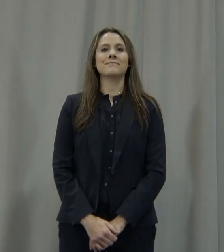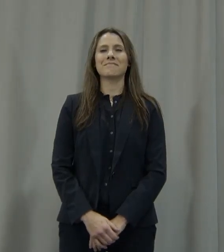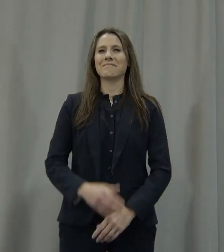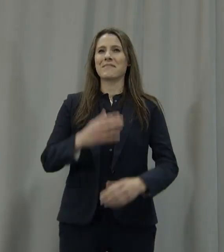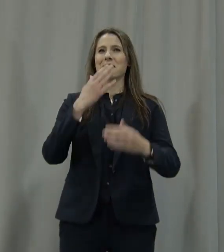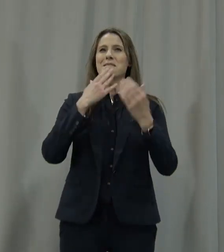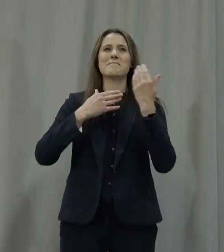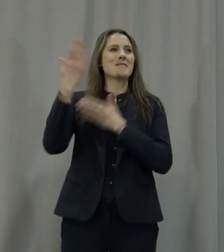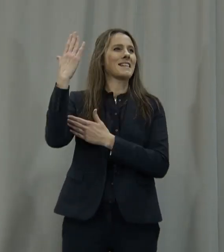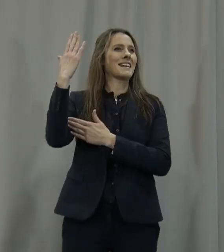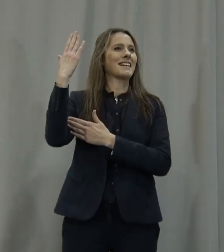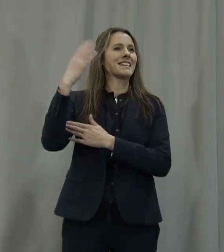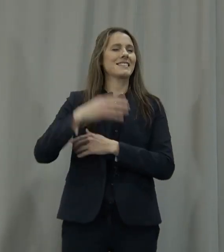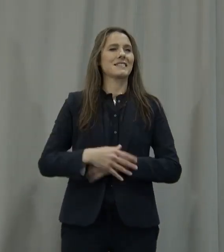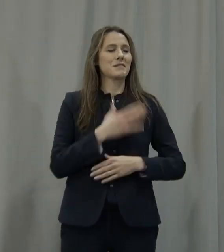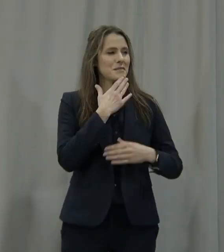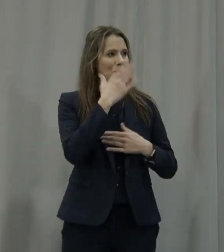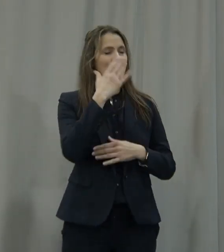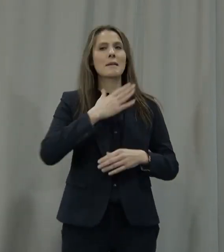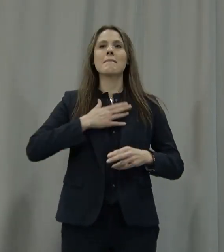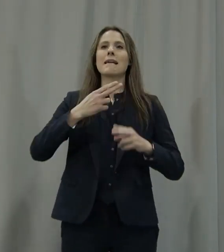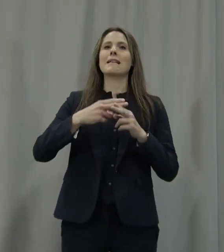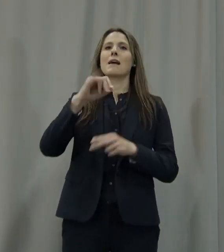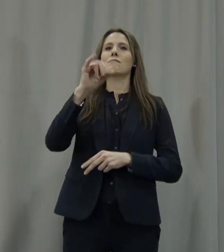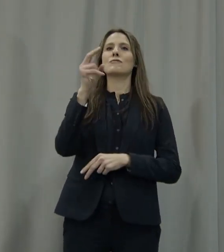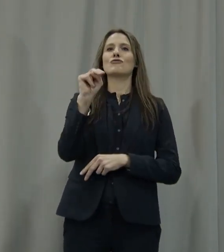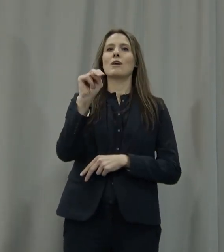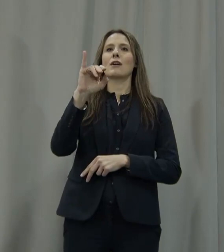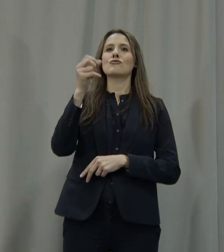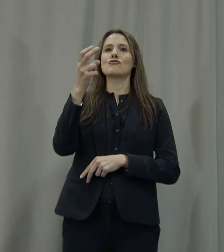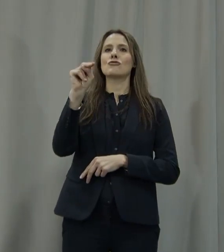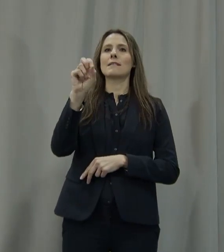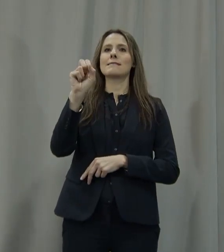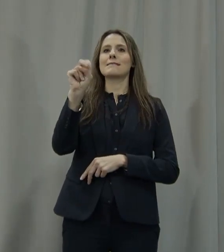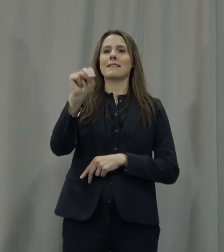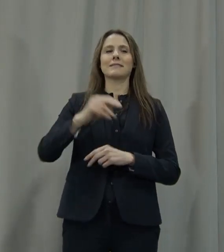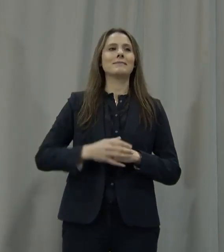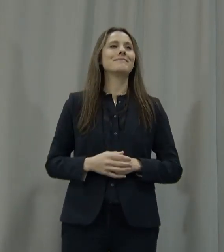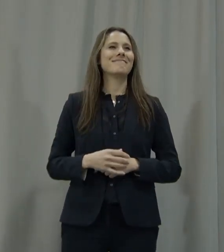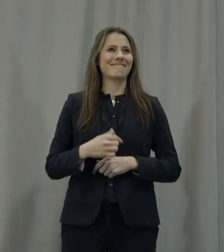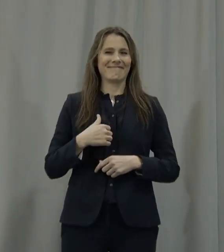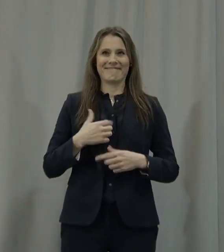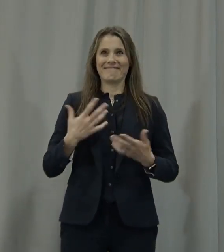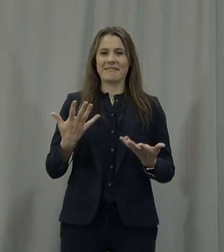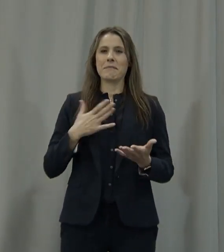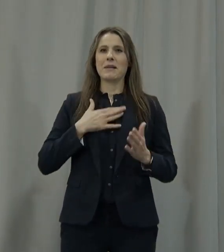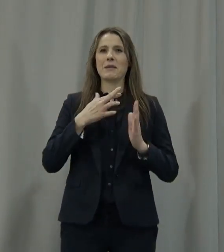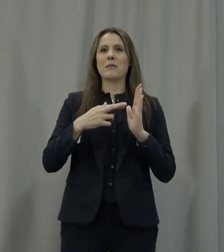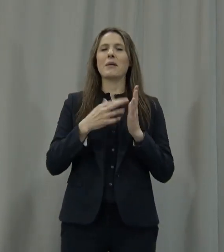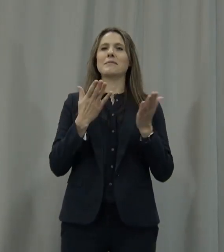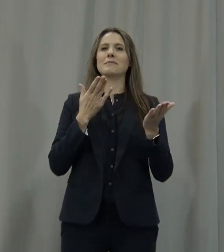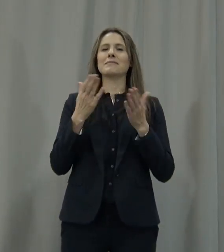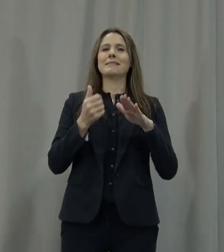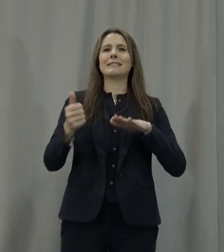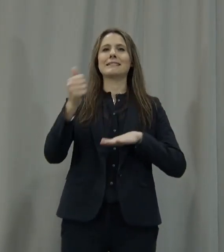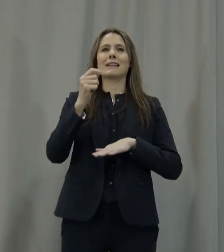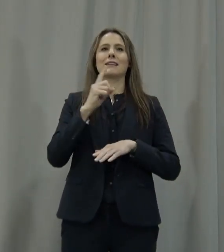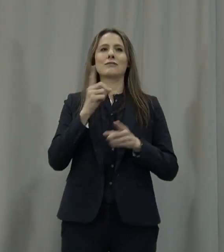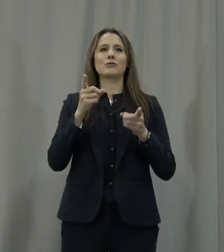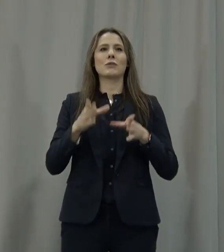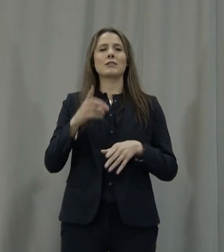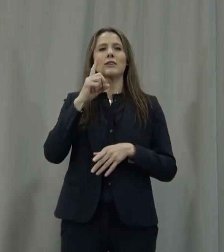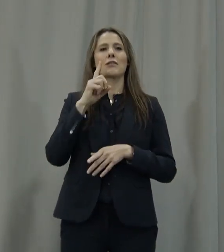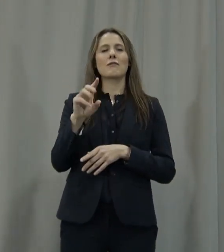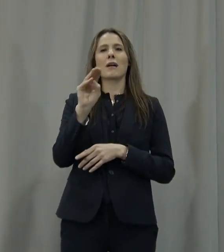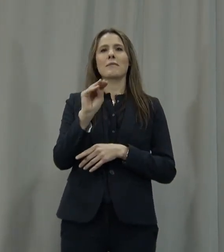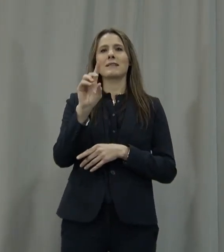Good morning, everybody. Good morning. My name is John Johnson. I have the pleasure of serving as the Executive Director of the Michigan Department of